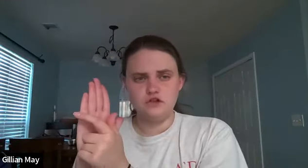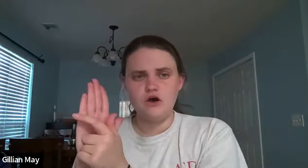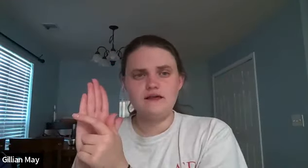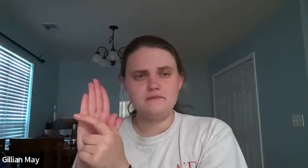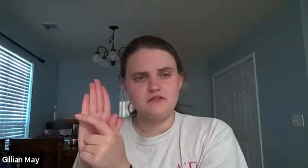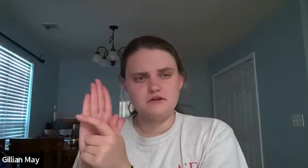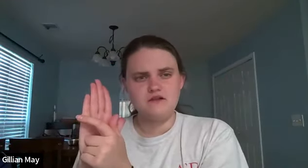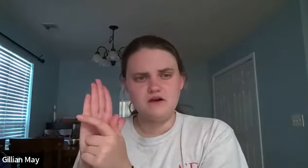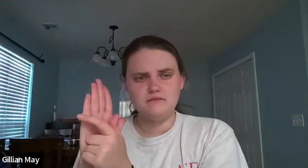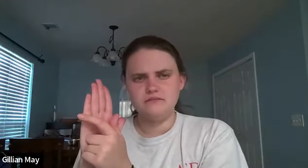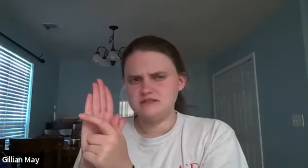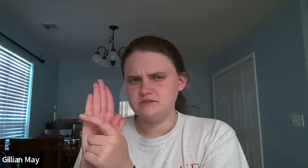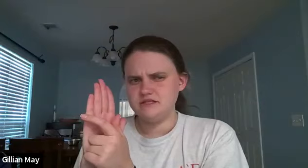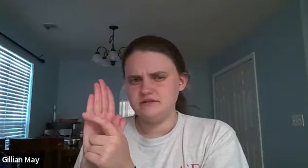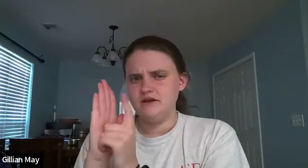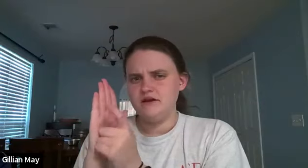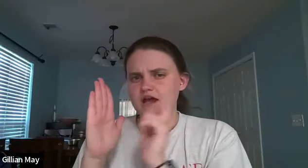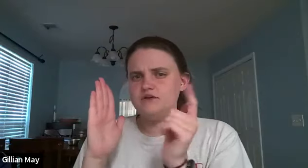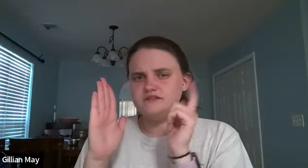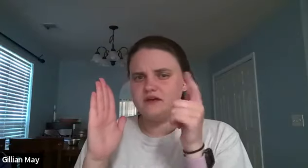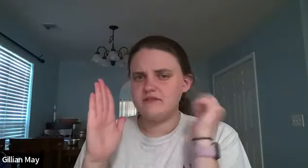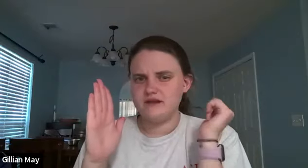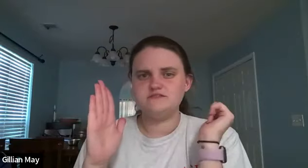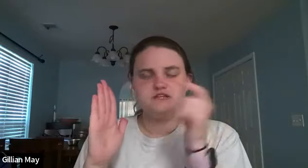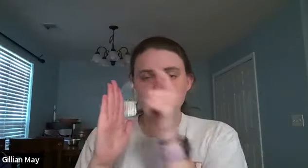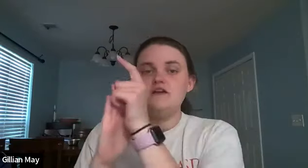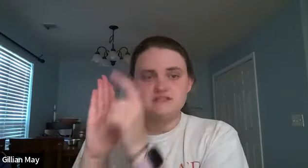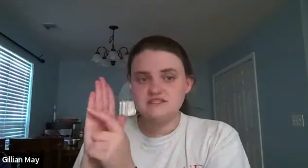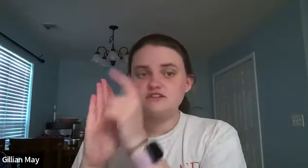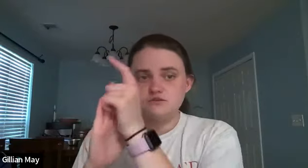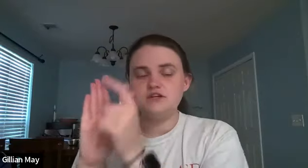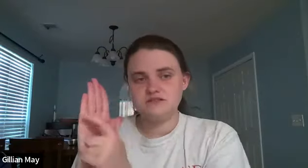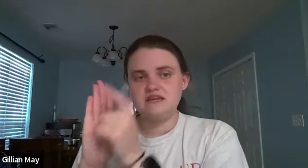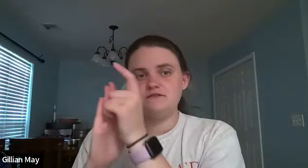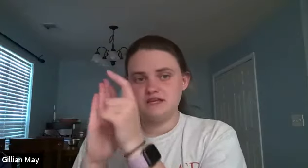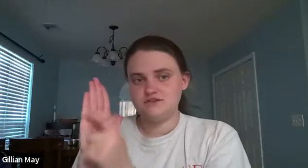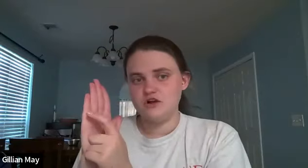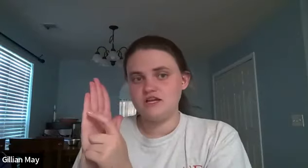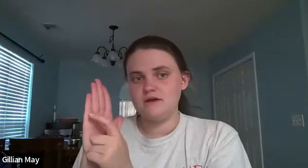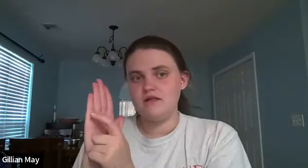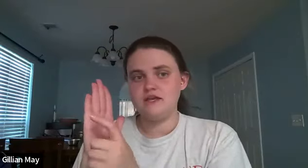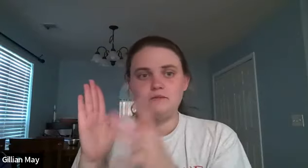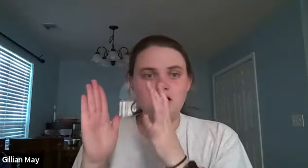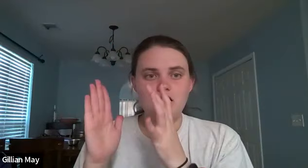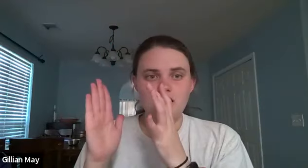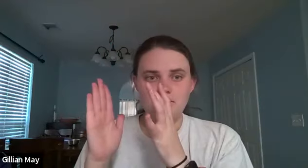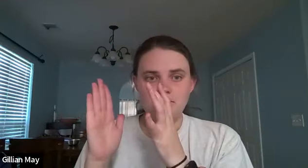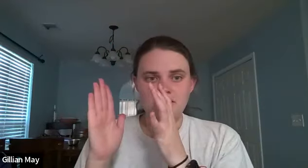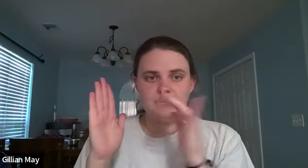law, like mother-in-law, possibly. I know I've done that in the past a few times. This is also what you would say for like if you're talking about like your mom and